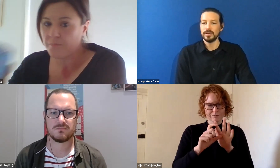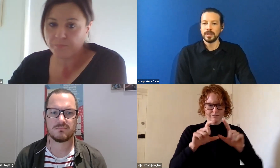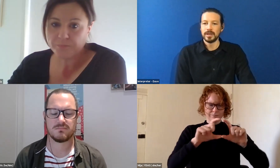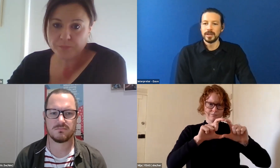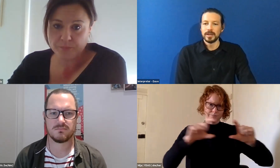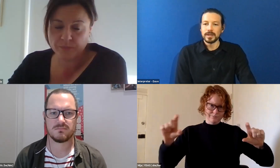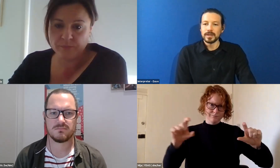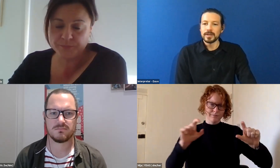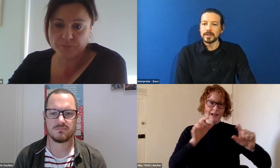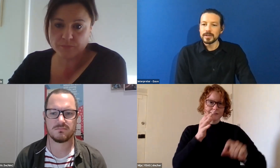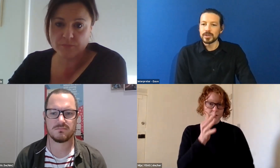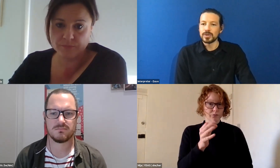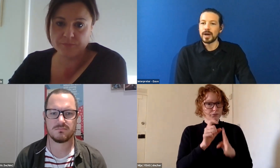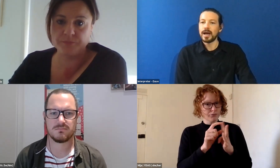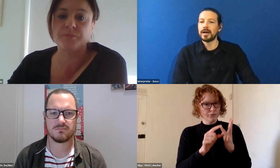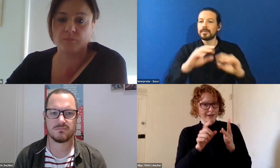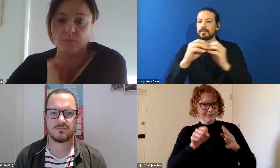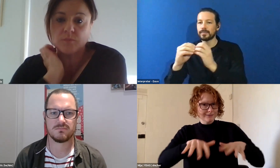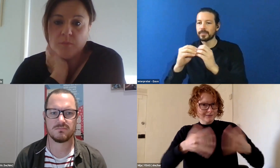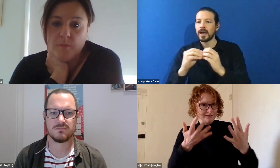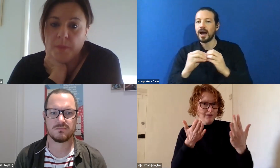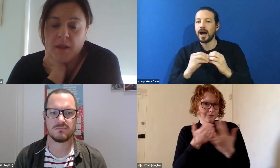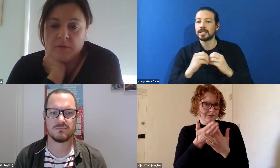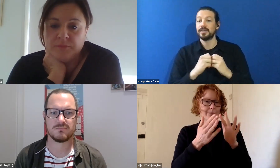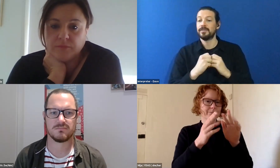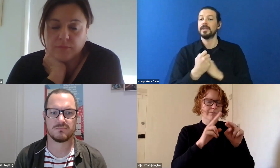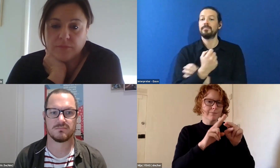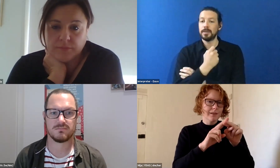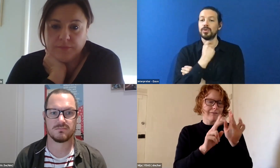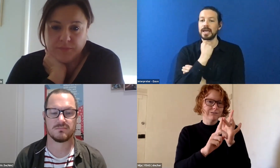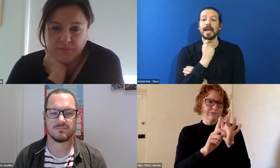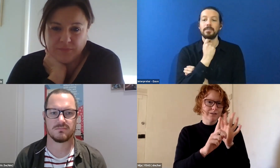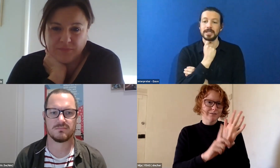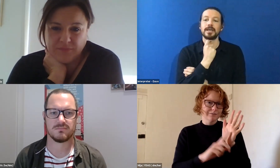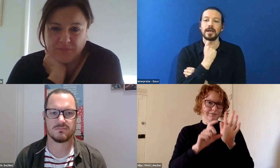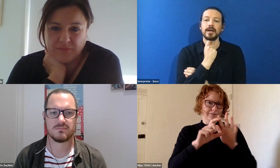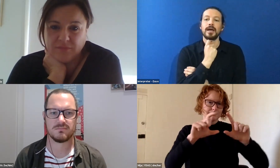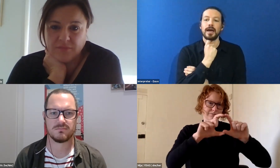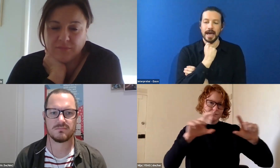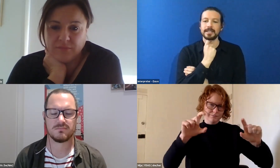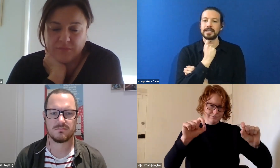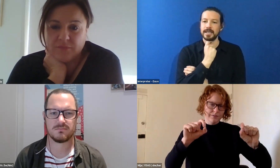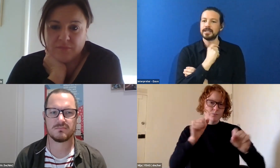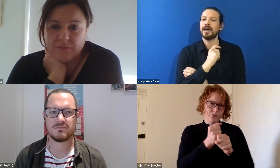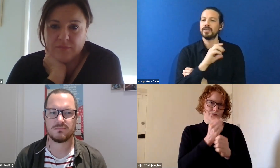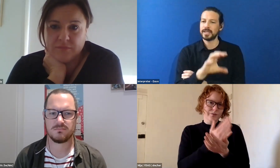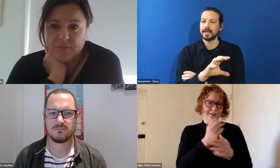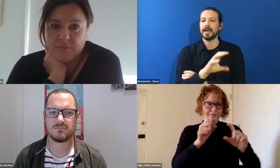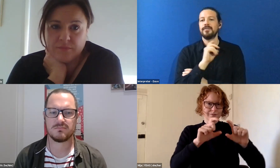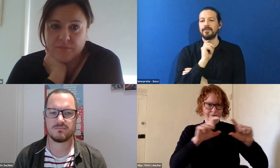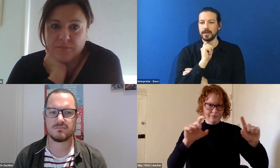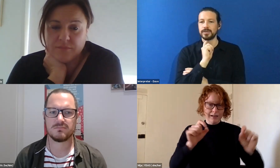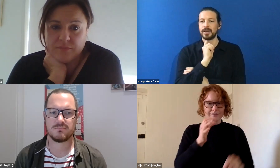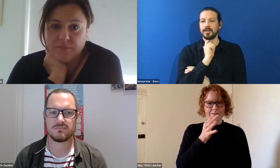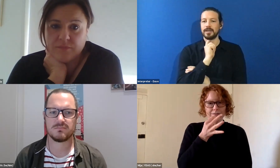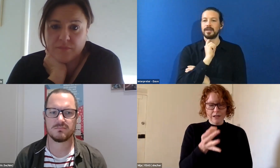really important to ask if people need any particular access needs. Have